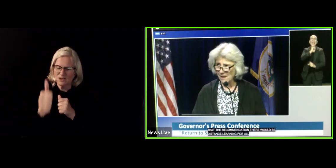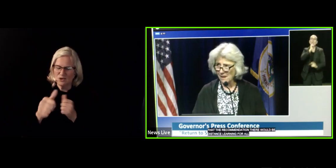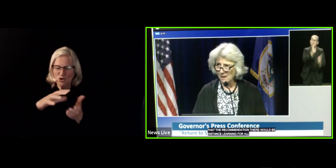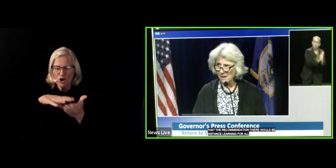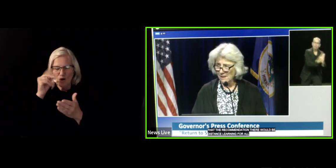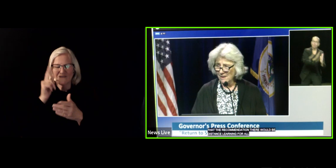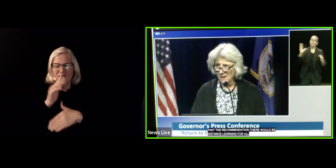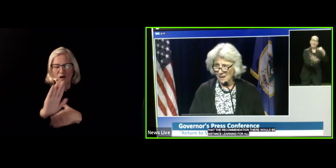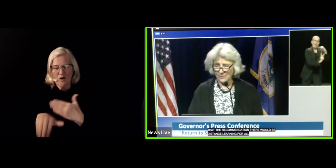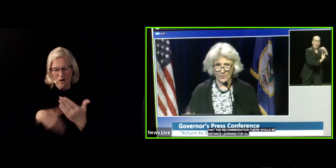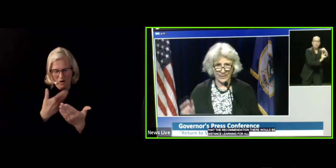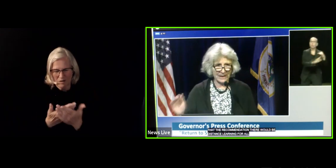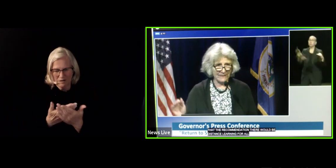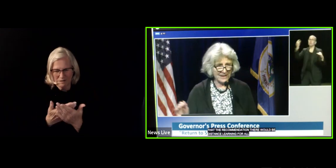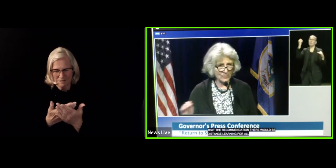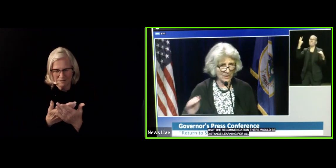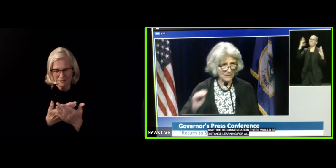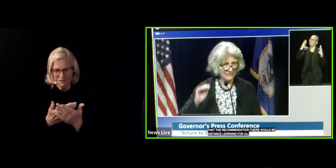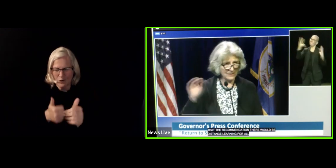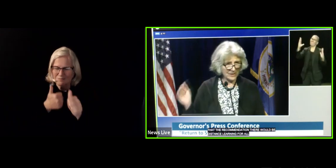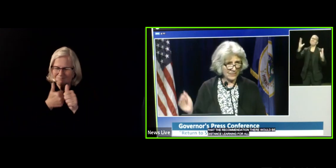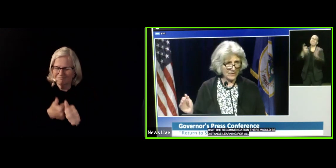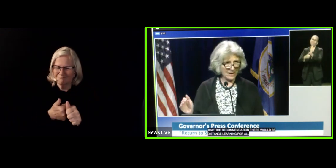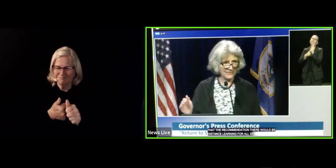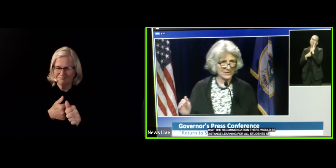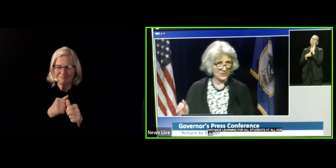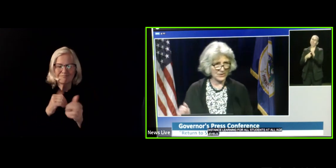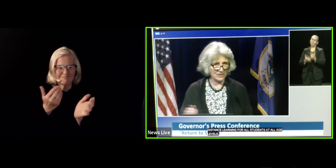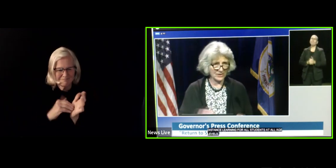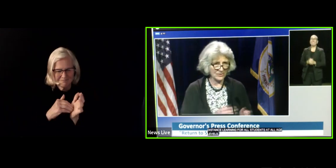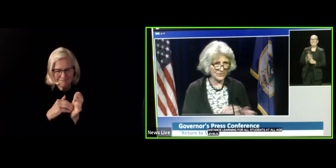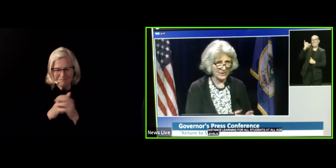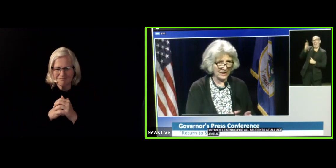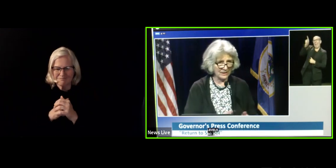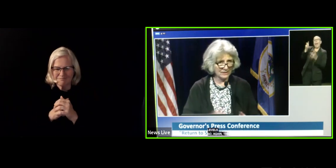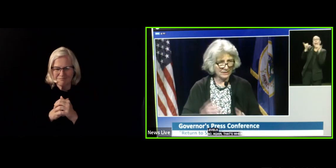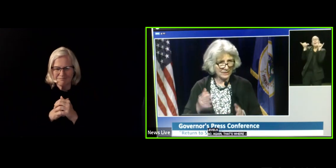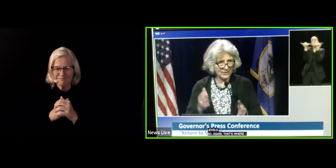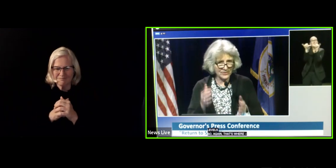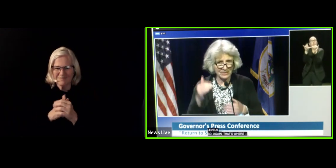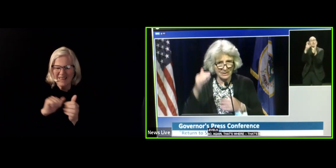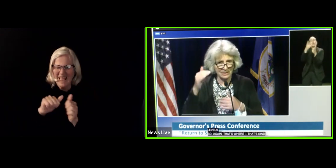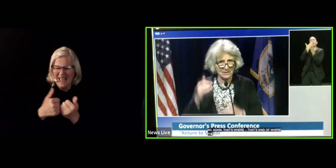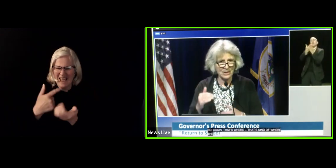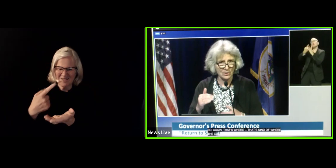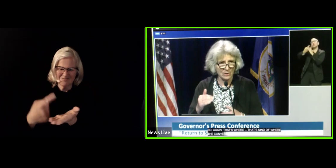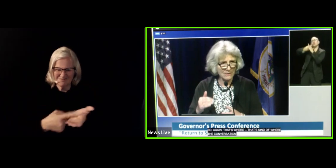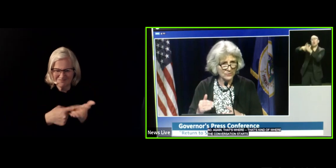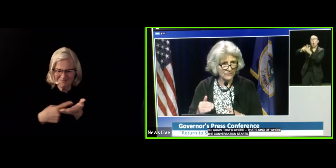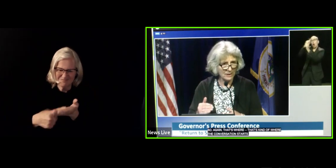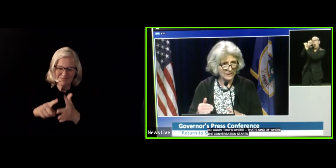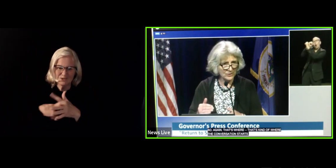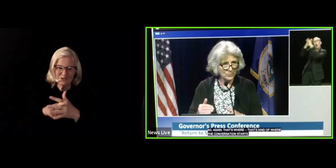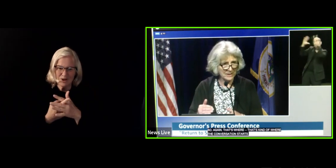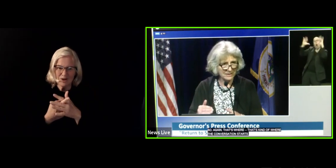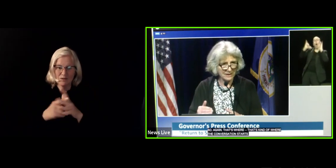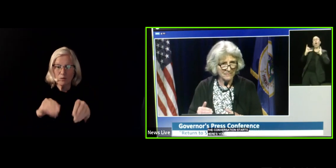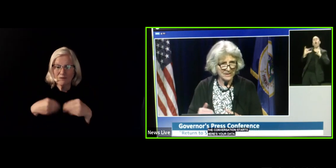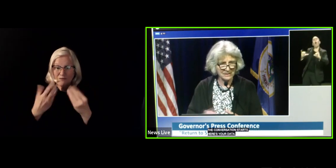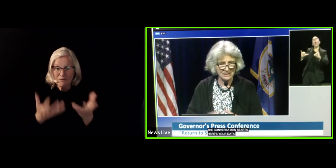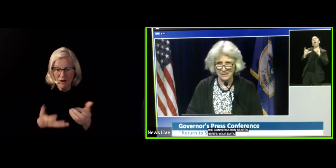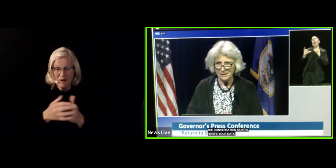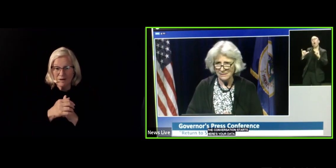So again, that's kind of where the conversation starts. Here's your data. here's the tier that you fall into based on